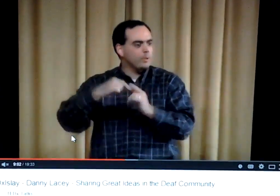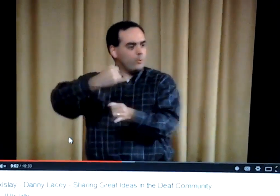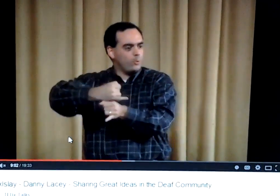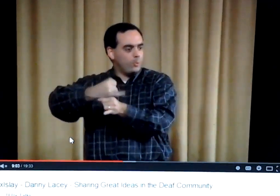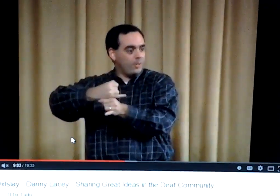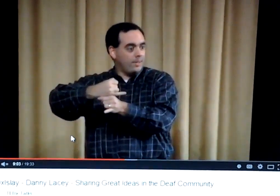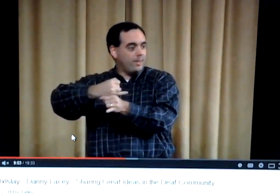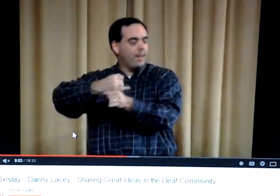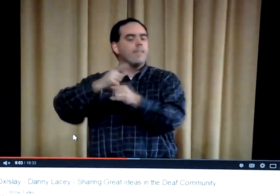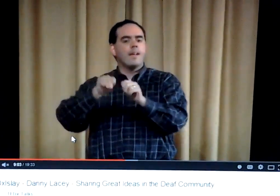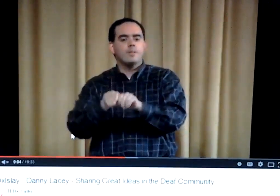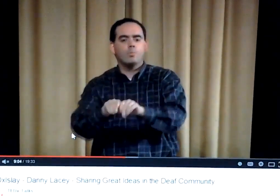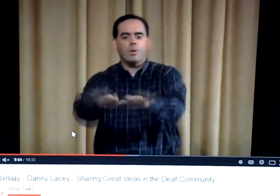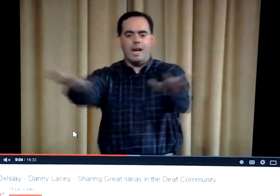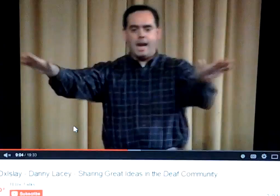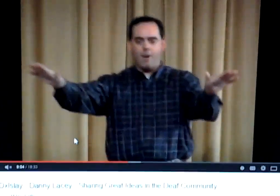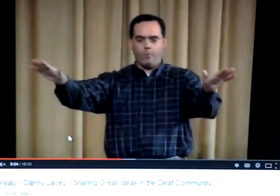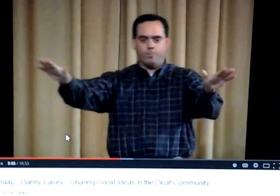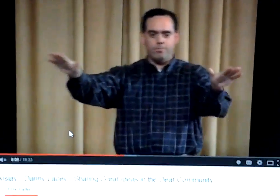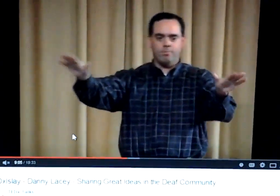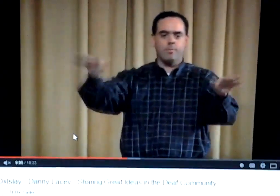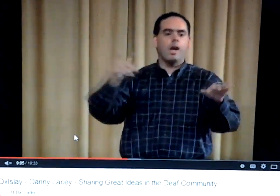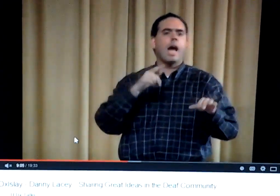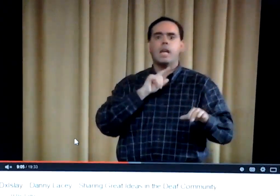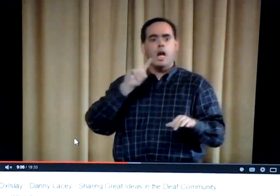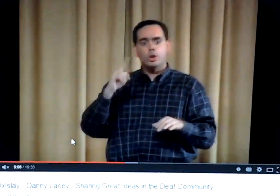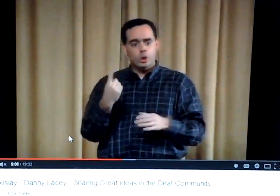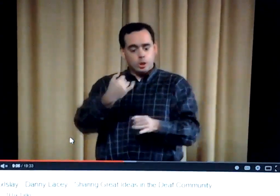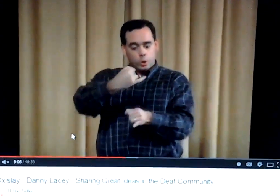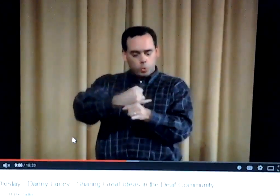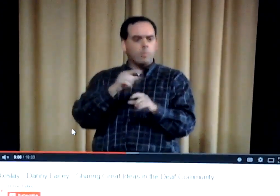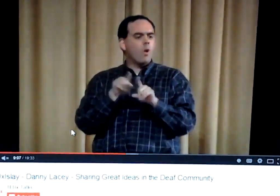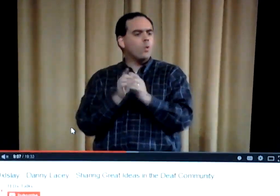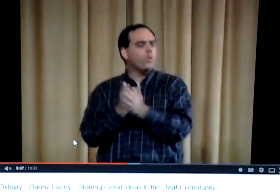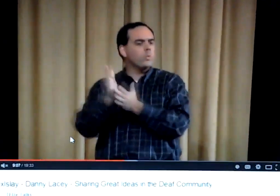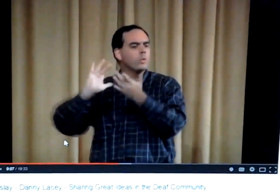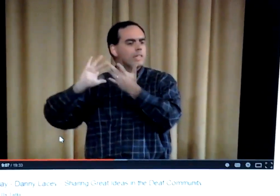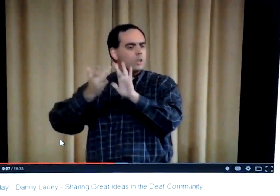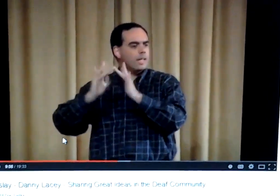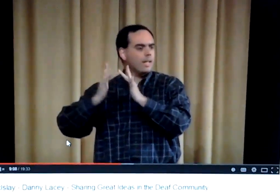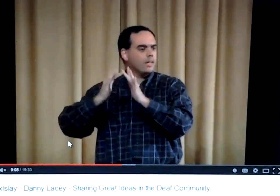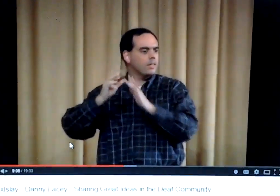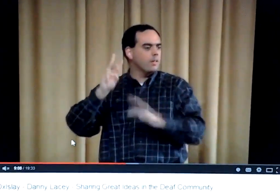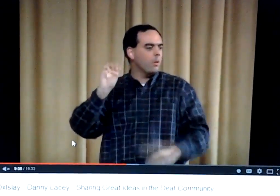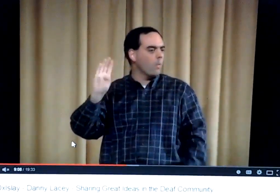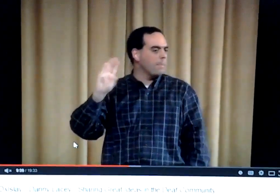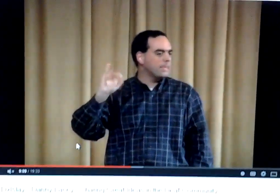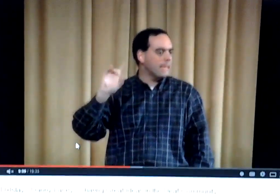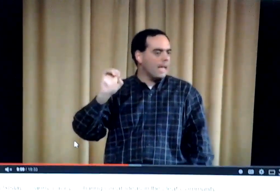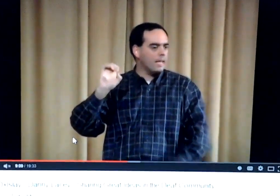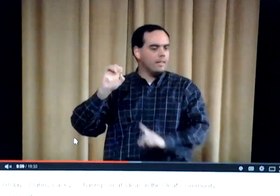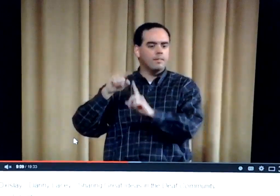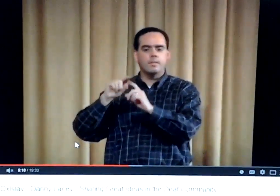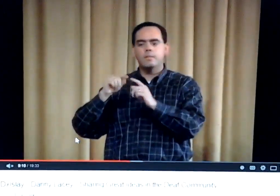So if incorporating money and new ways of teaching, and they went out and to different areas and taught it that